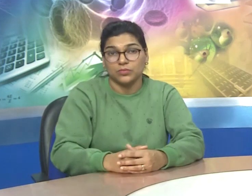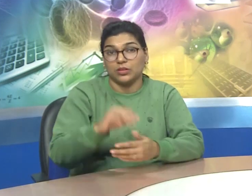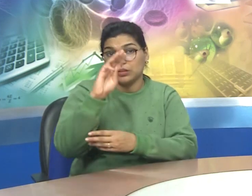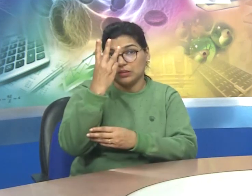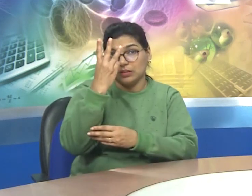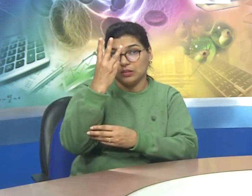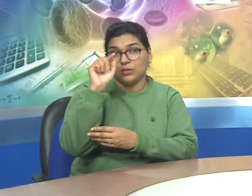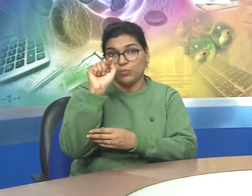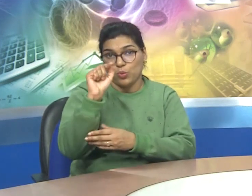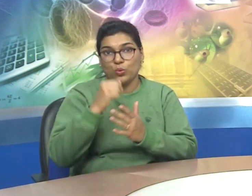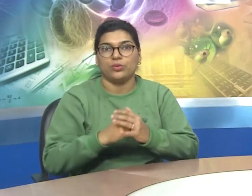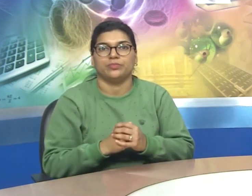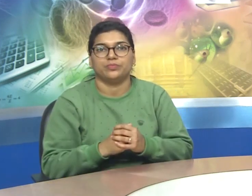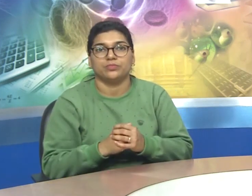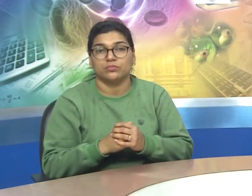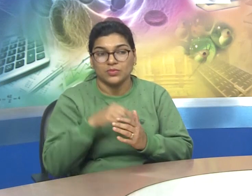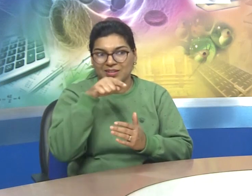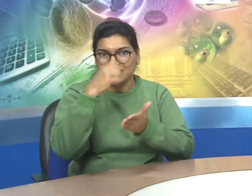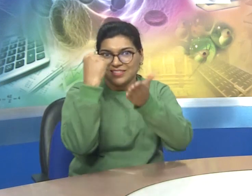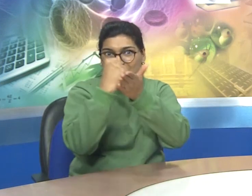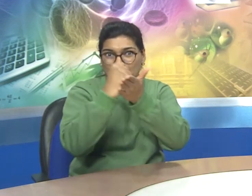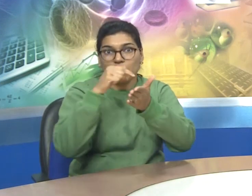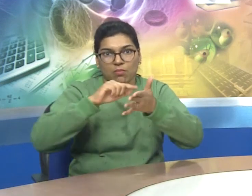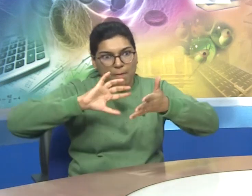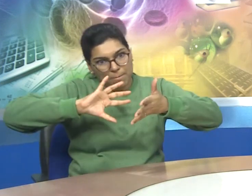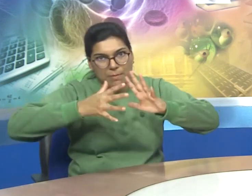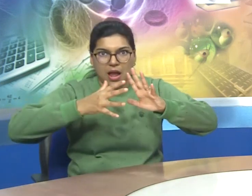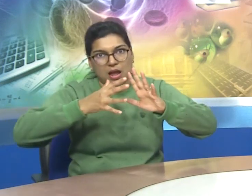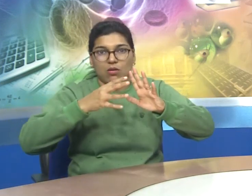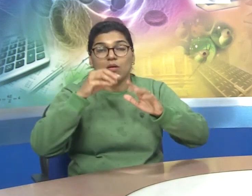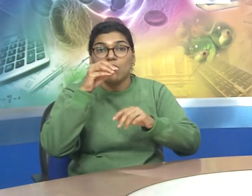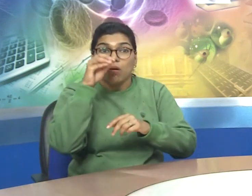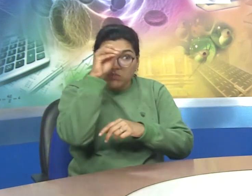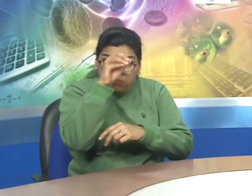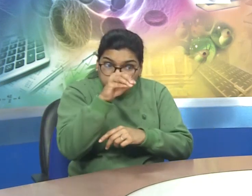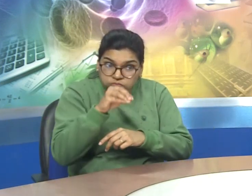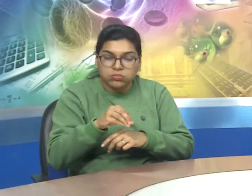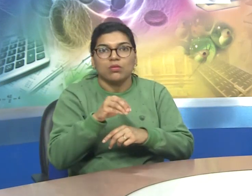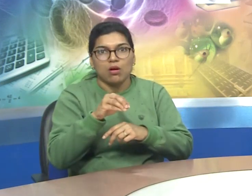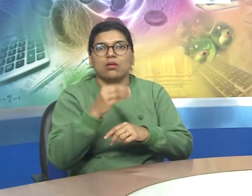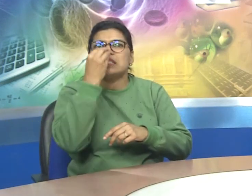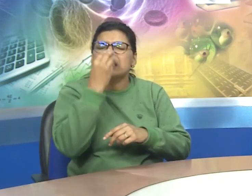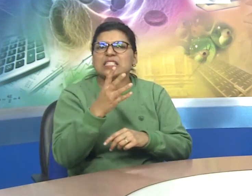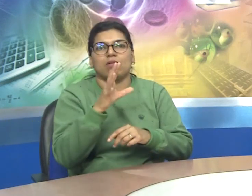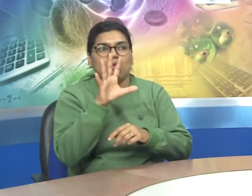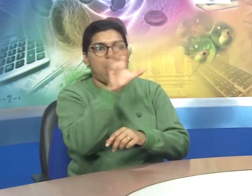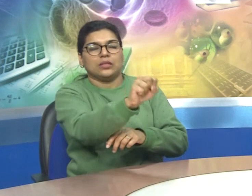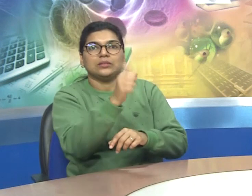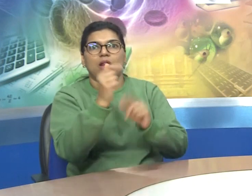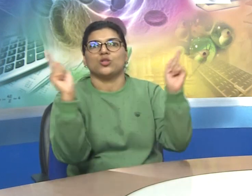Point 3. Notation makes up the class number and it can be described